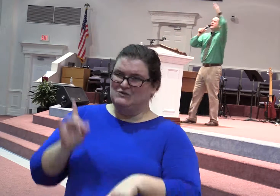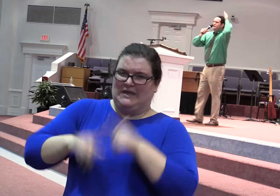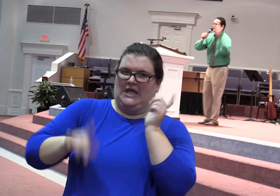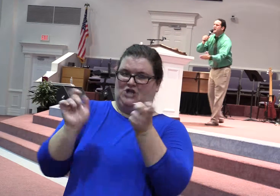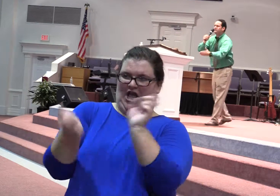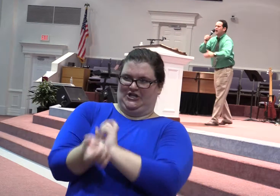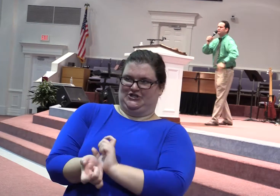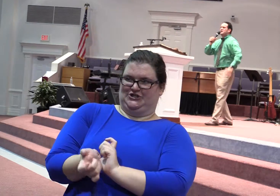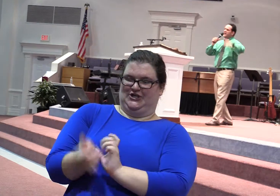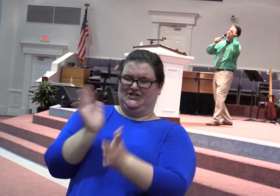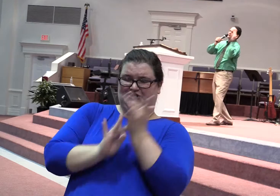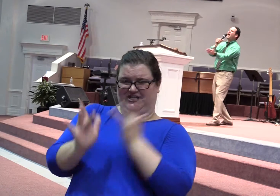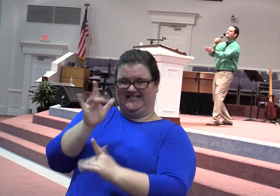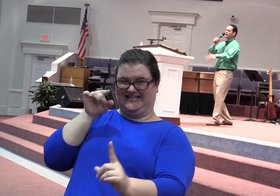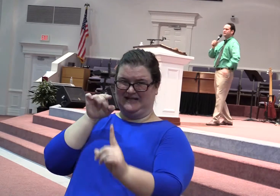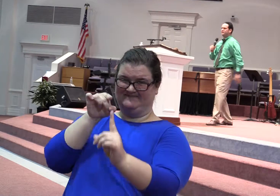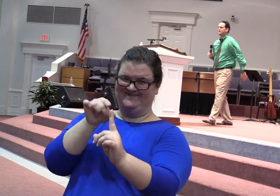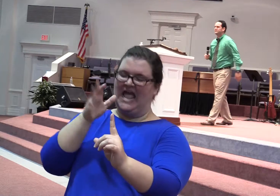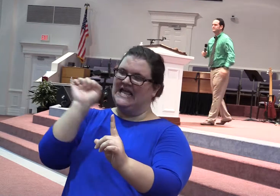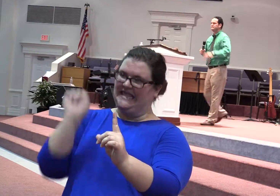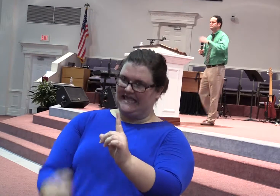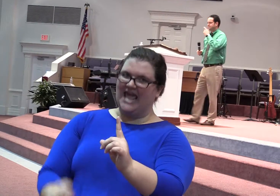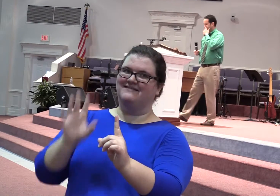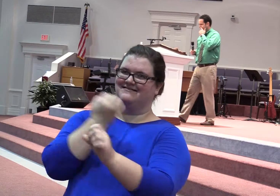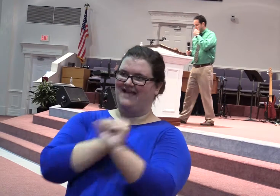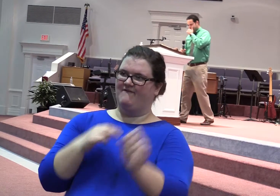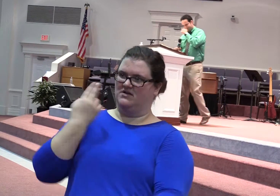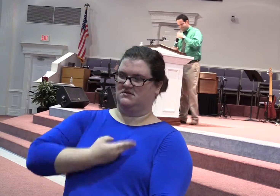Only Jesus can save us.